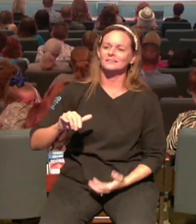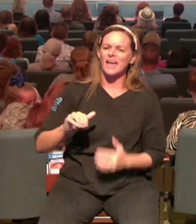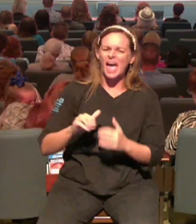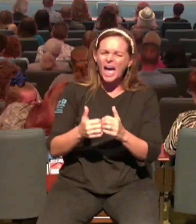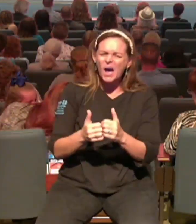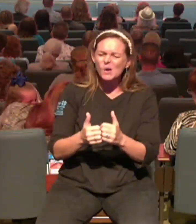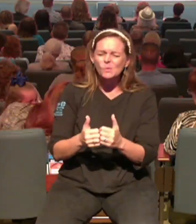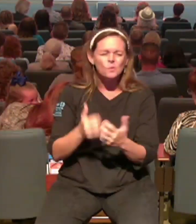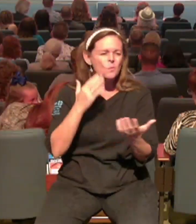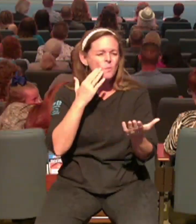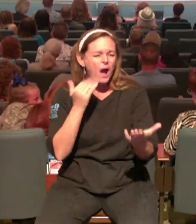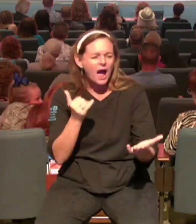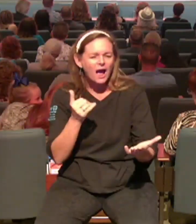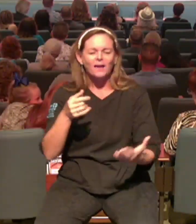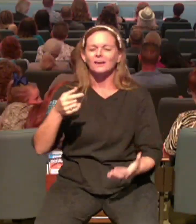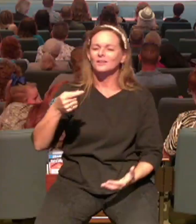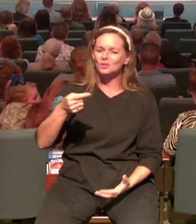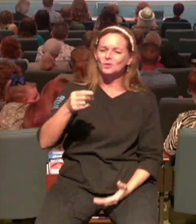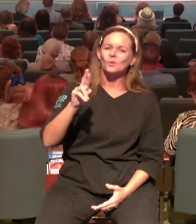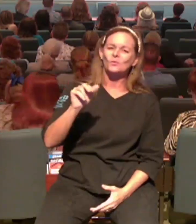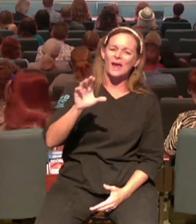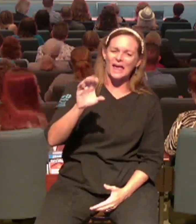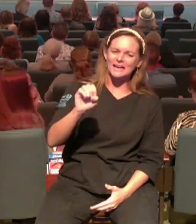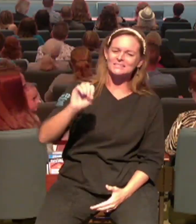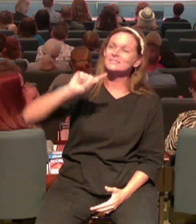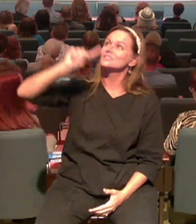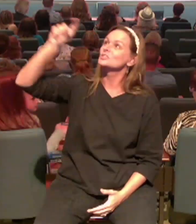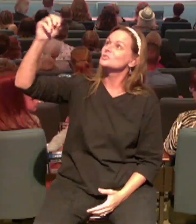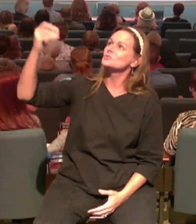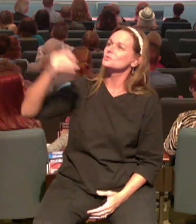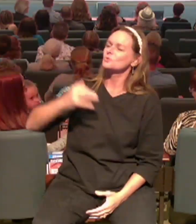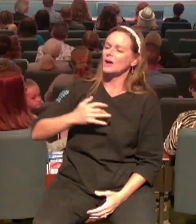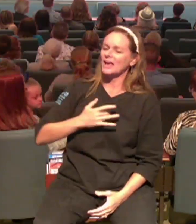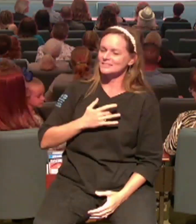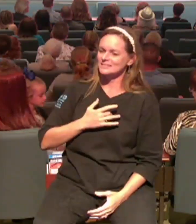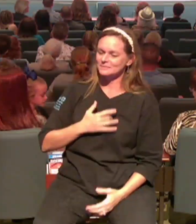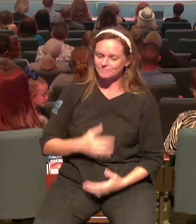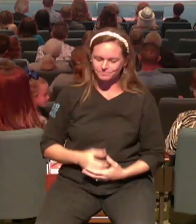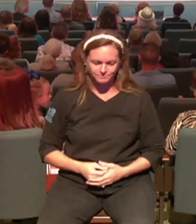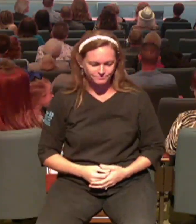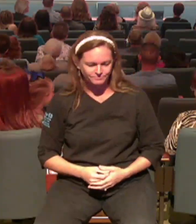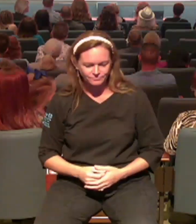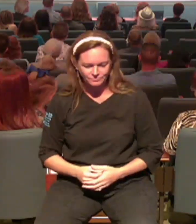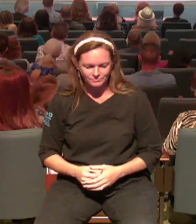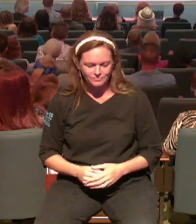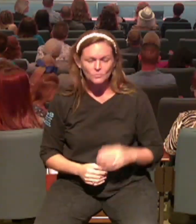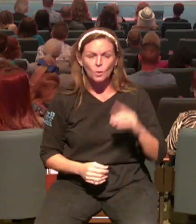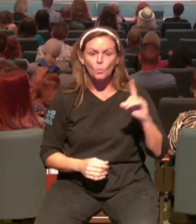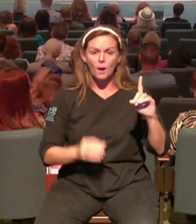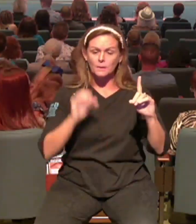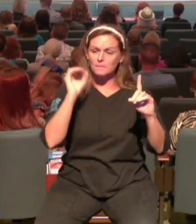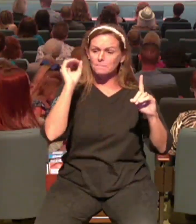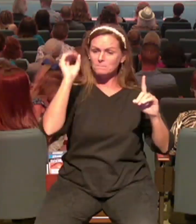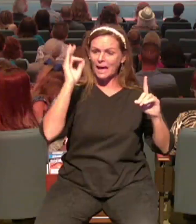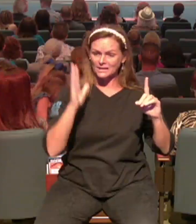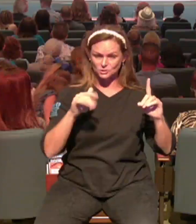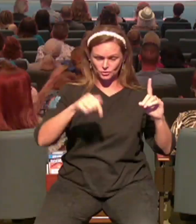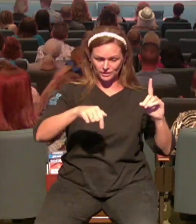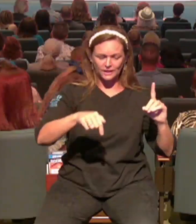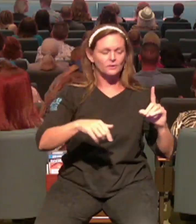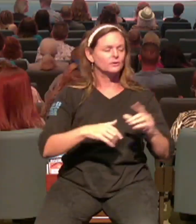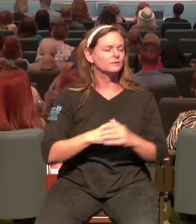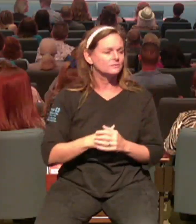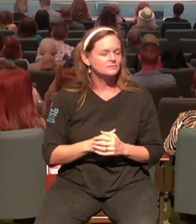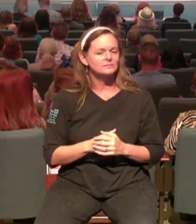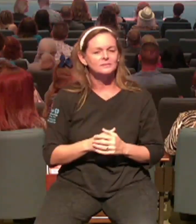we experience all of it. Pastor Ryan McDermott, who is over our student ministries at all of our campuses, love Pastor Ryan,